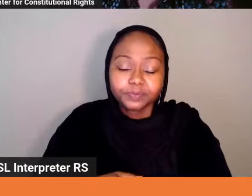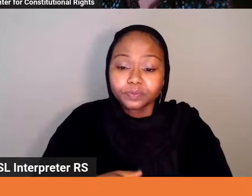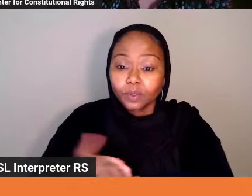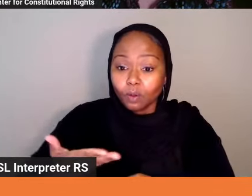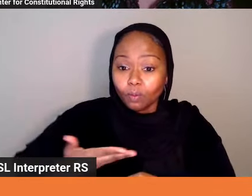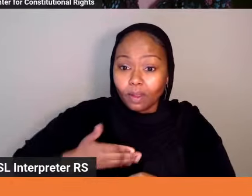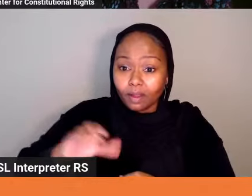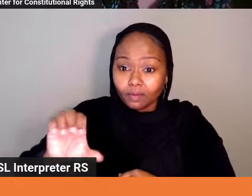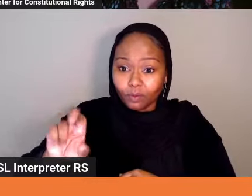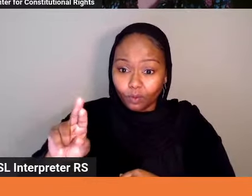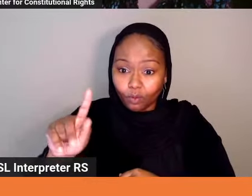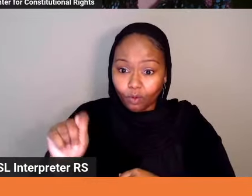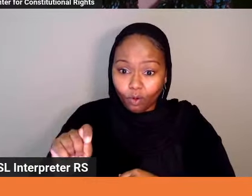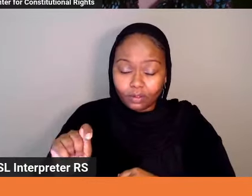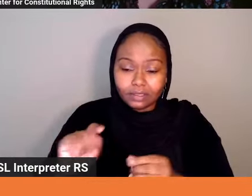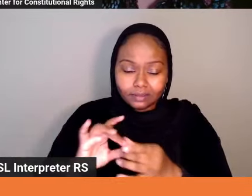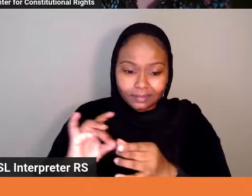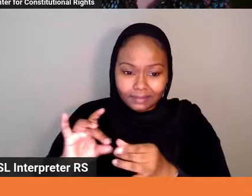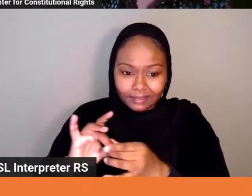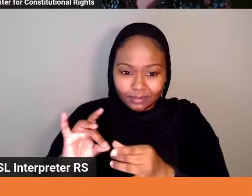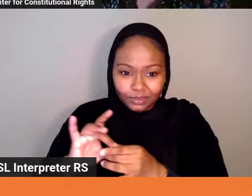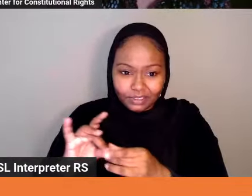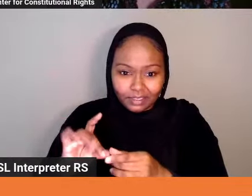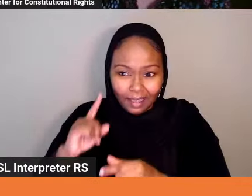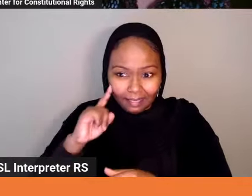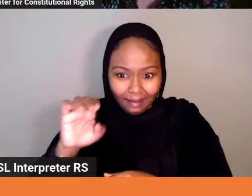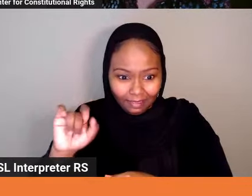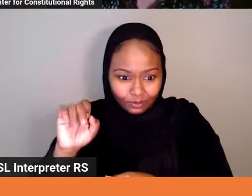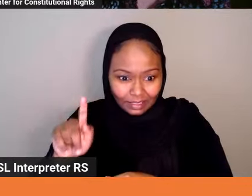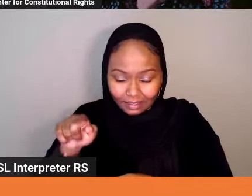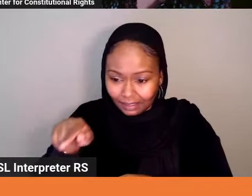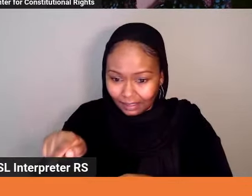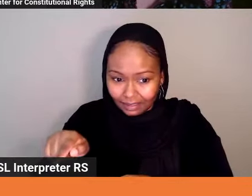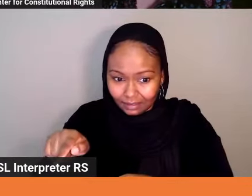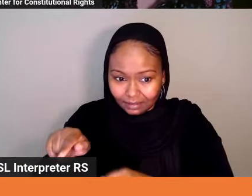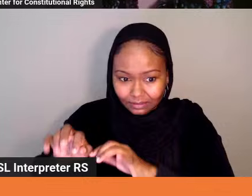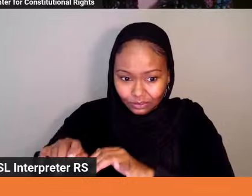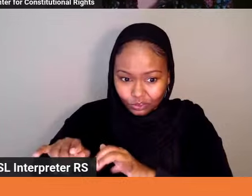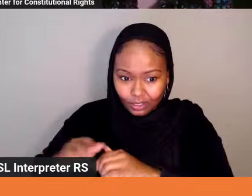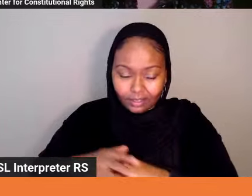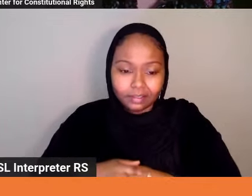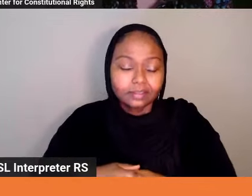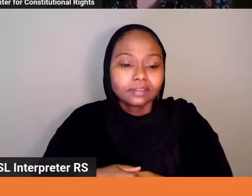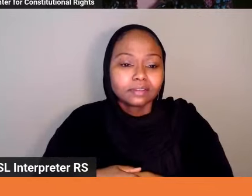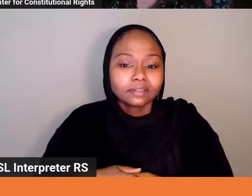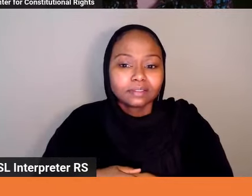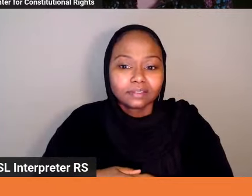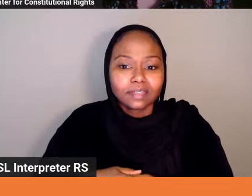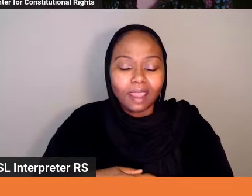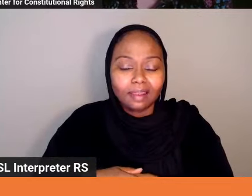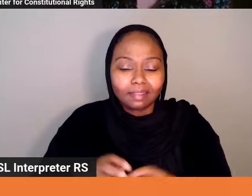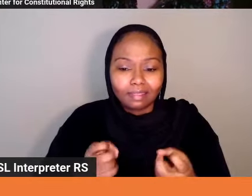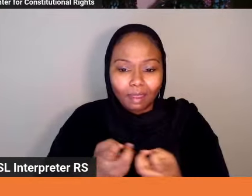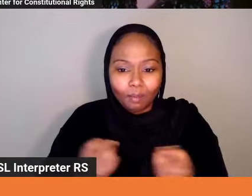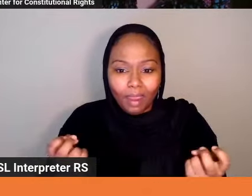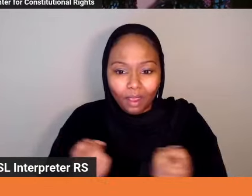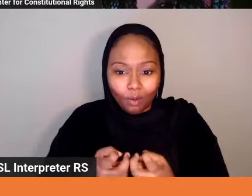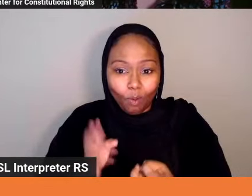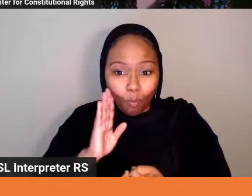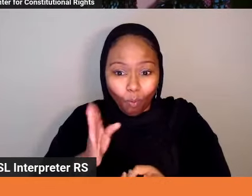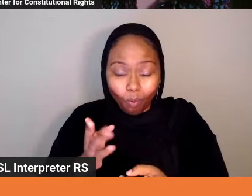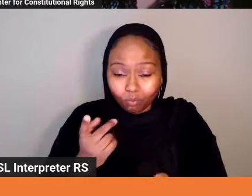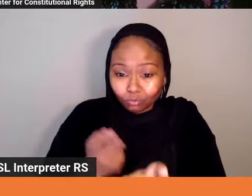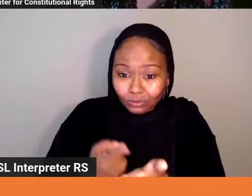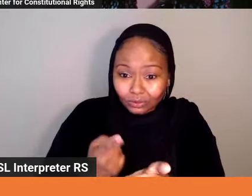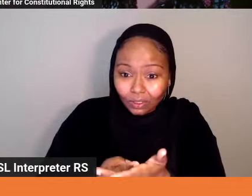card captions at the link. I think someone will drop it there. And the panelists will be discussing torture, war crimes,